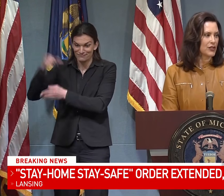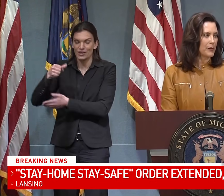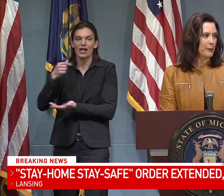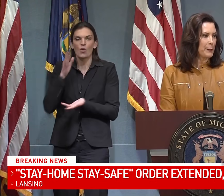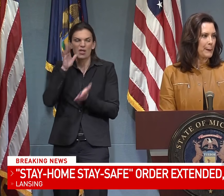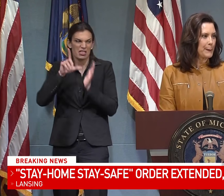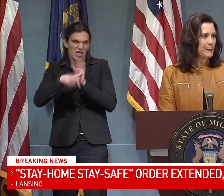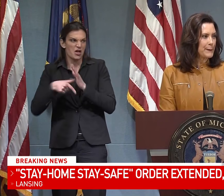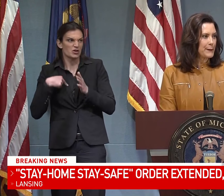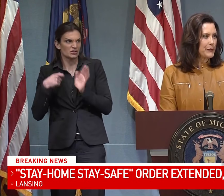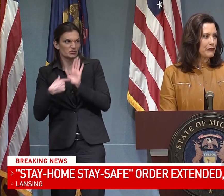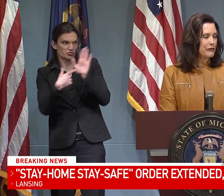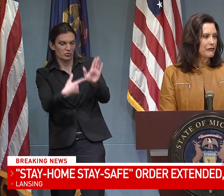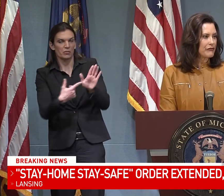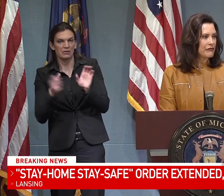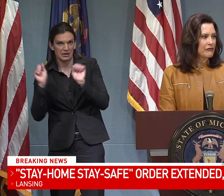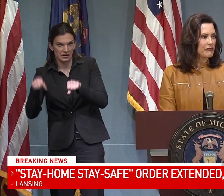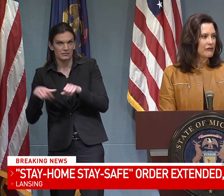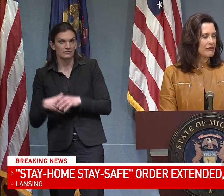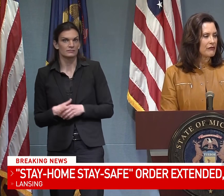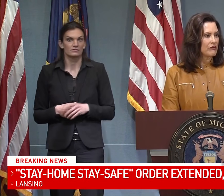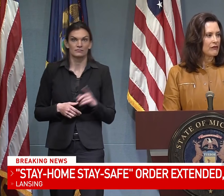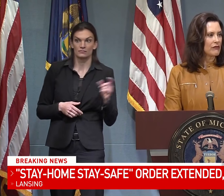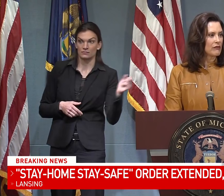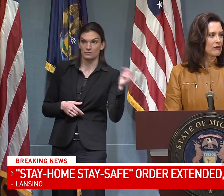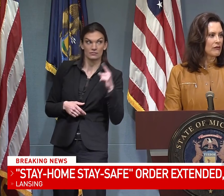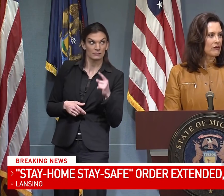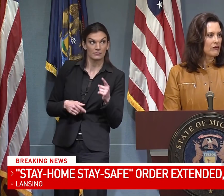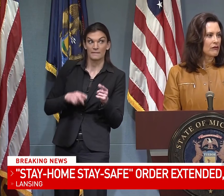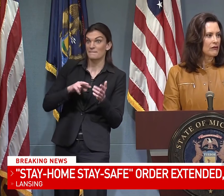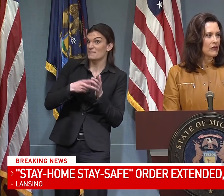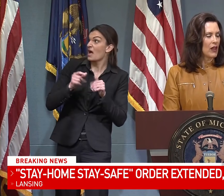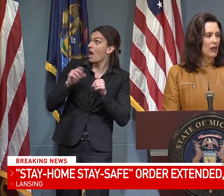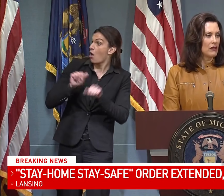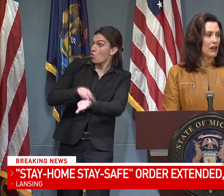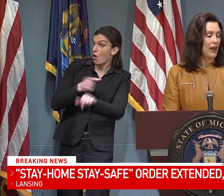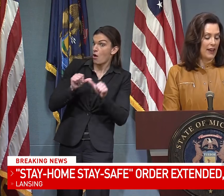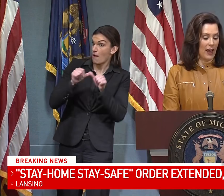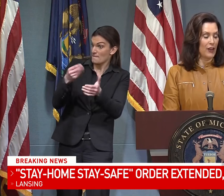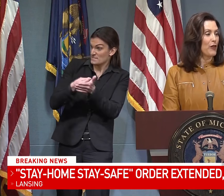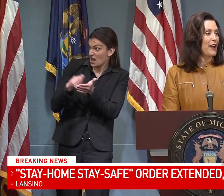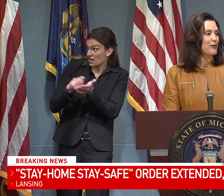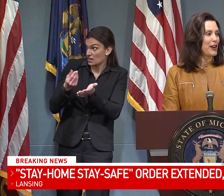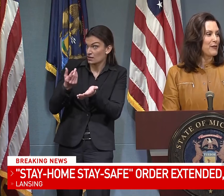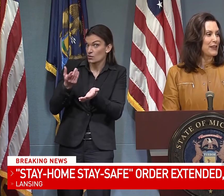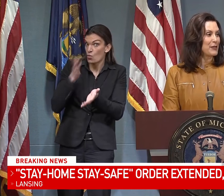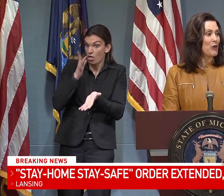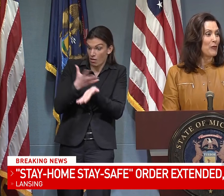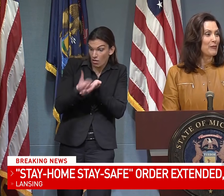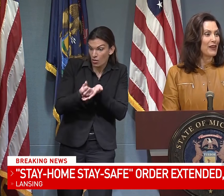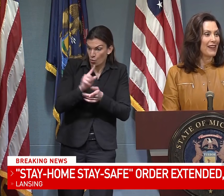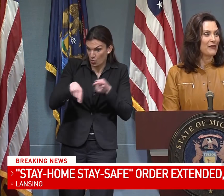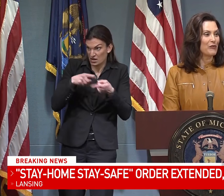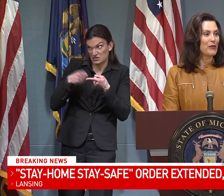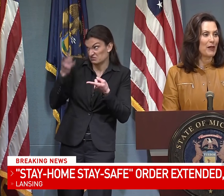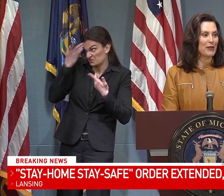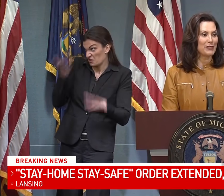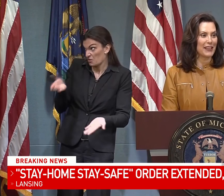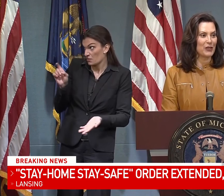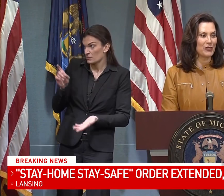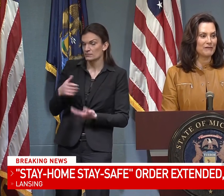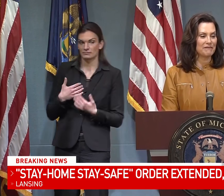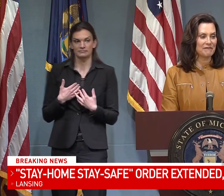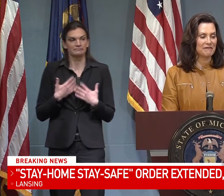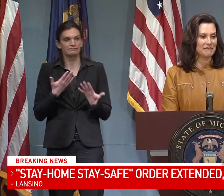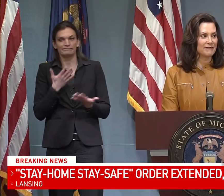get that to you. So we don't have basically a date of how long it will last? How long we can expect it? I don't have one on me at the moment, but we might be able